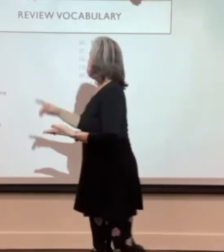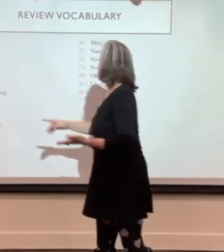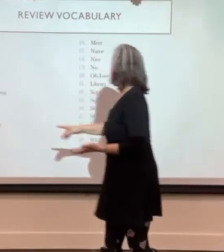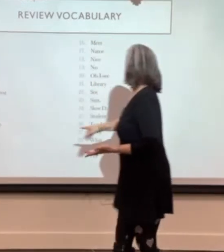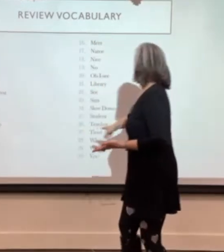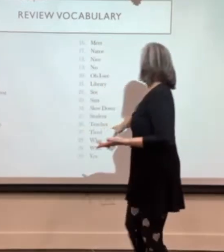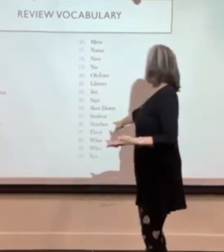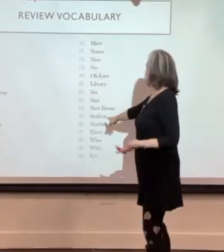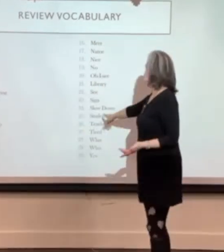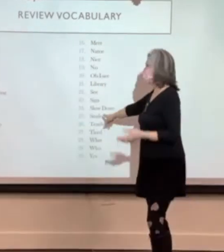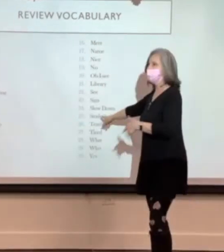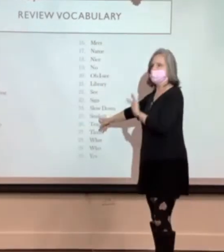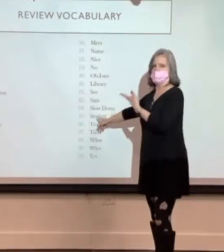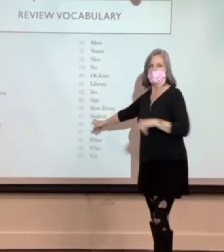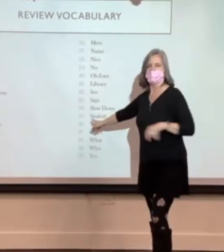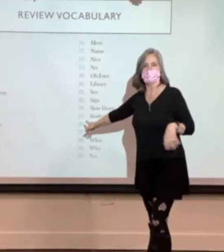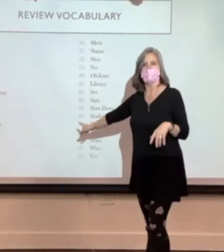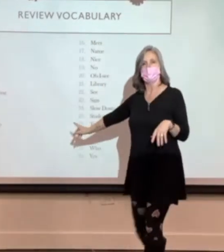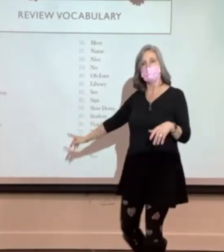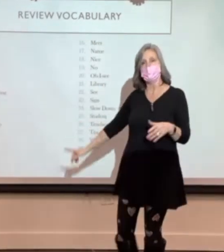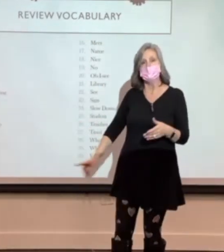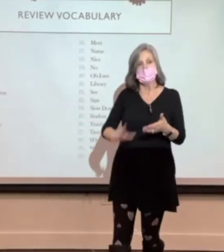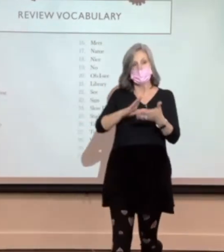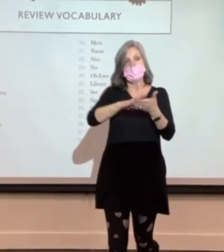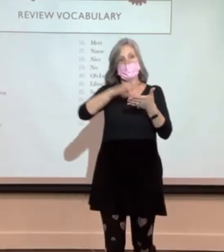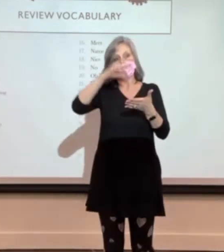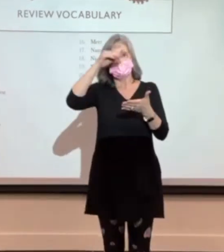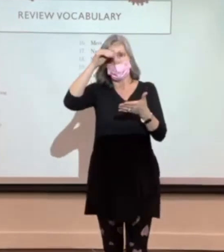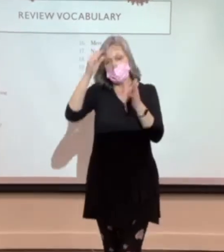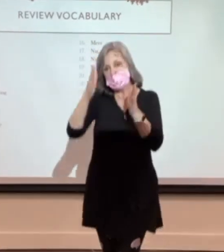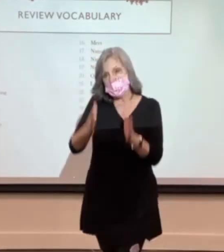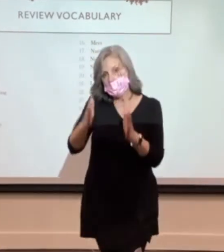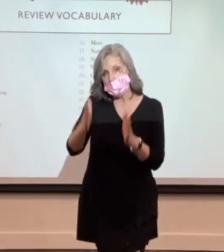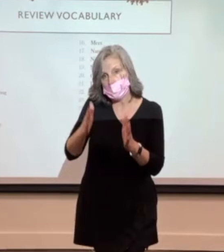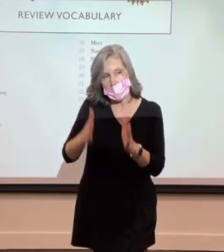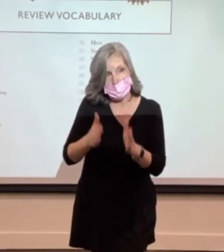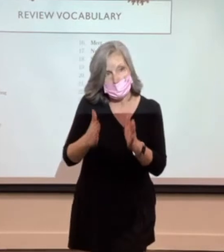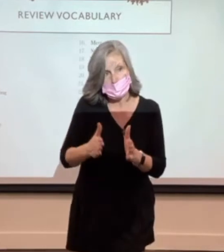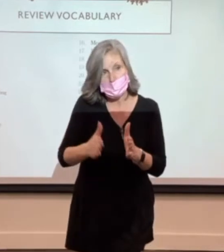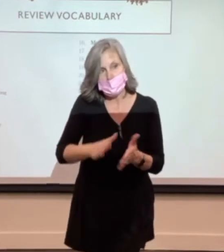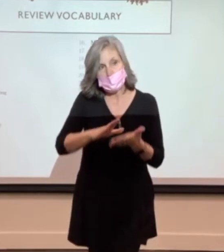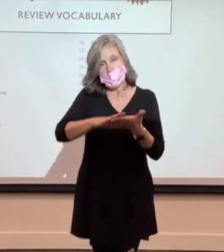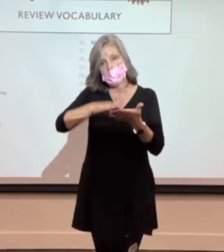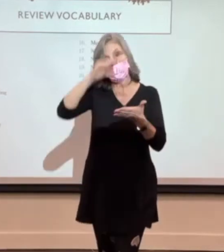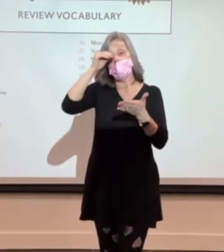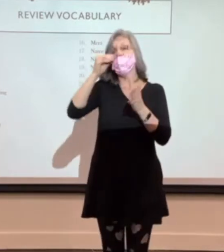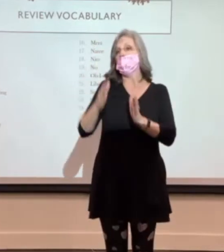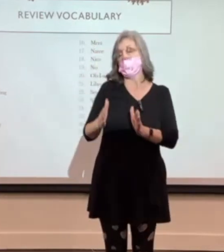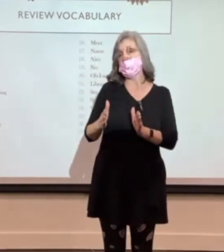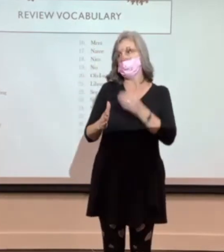for student, which is over here because this is an alphabetical order, it's really the person who's learning. The sign is learner if you're